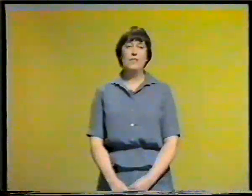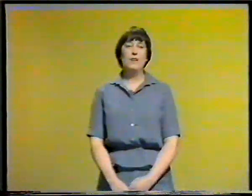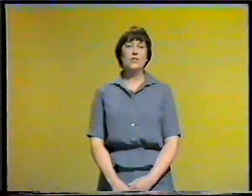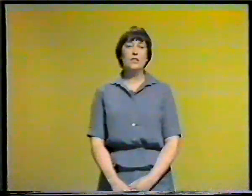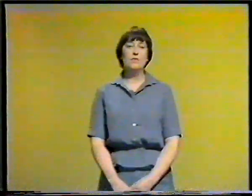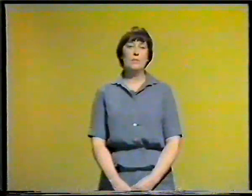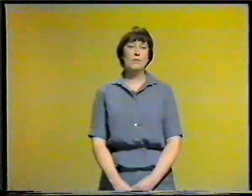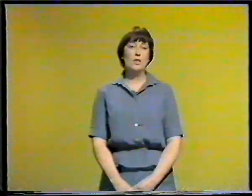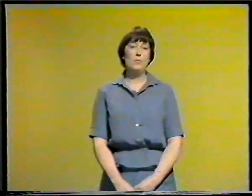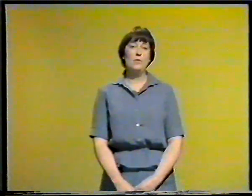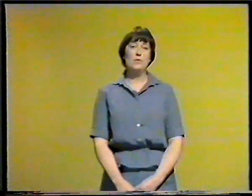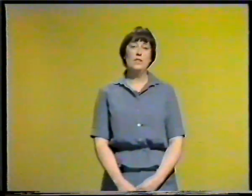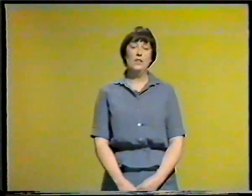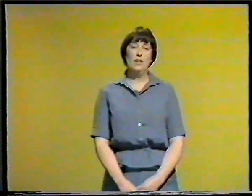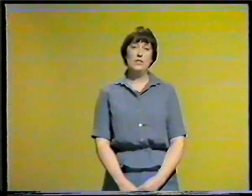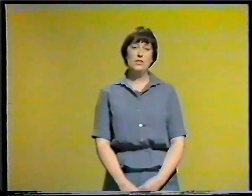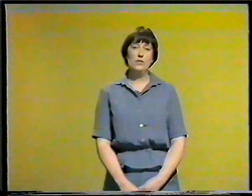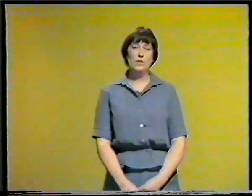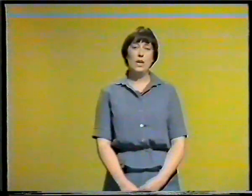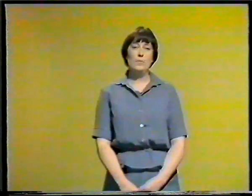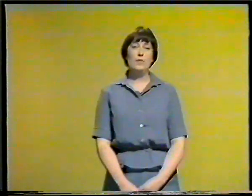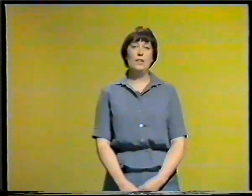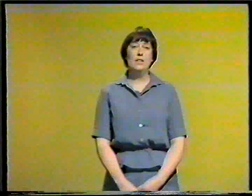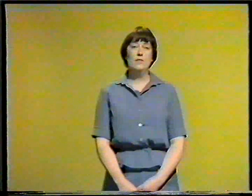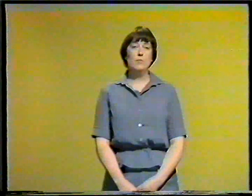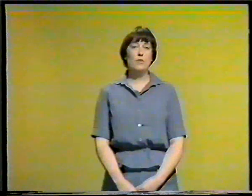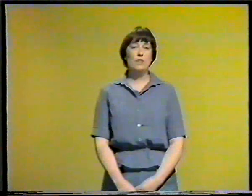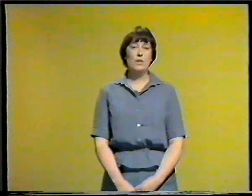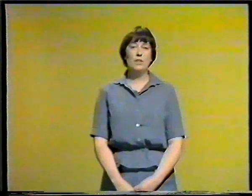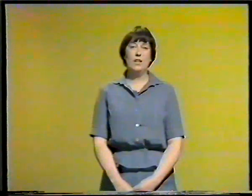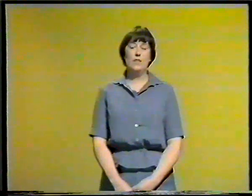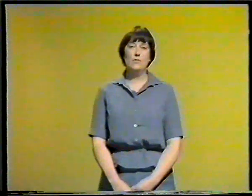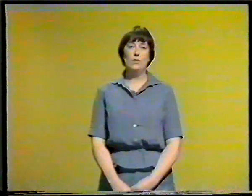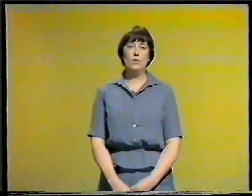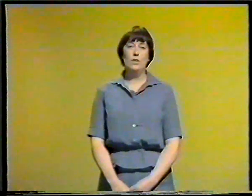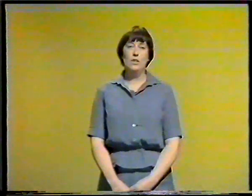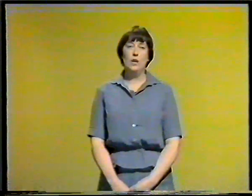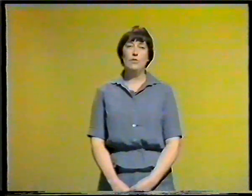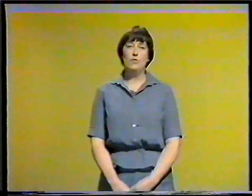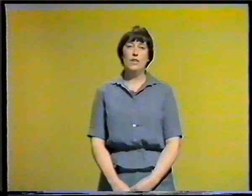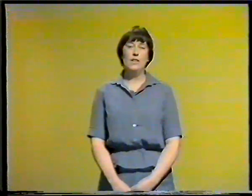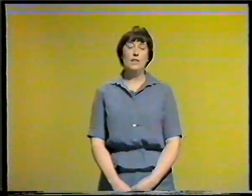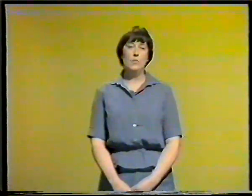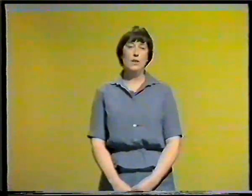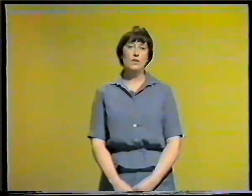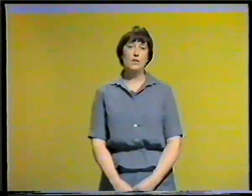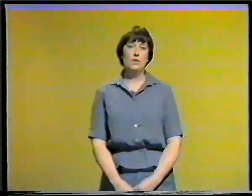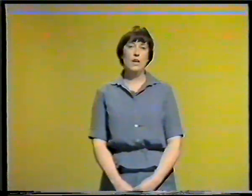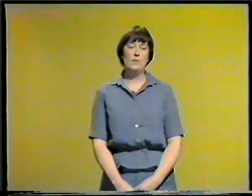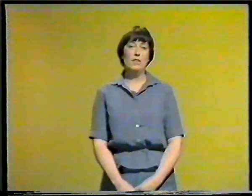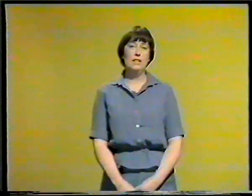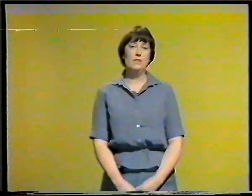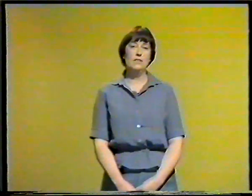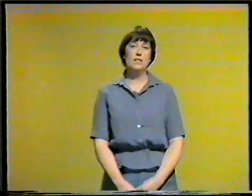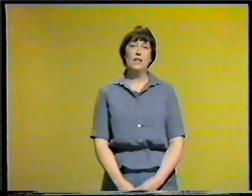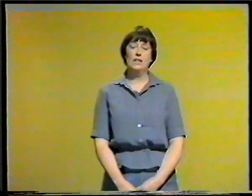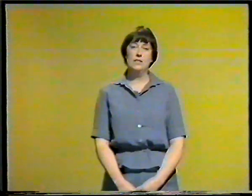shall give some examples of additional vocabulary that we're frequently asked for and which figure in the Makaton vocabulary leaflet under stage